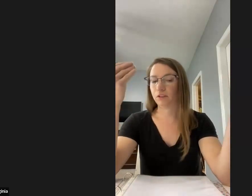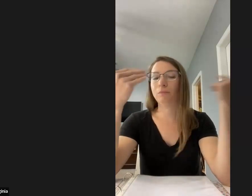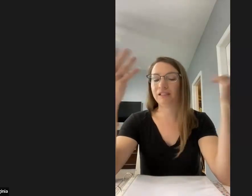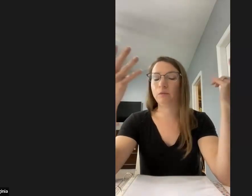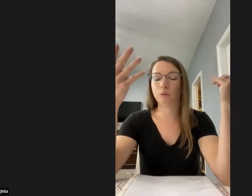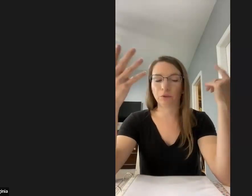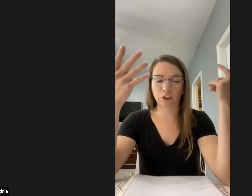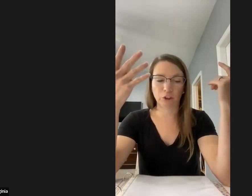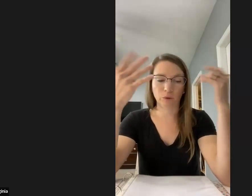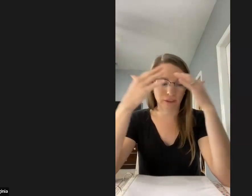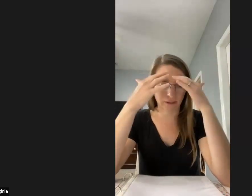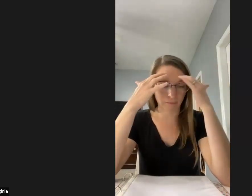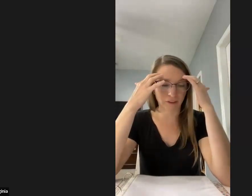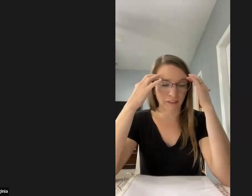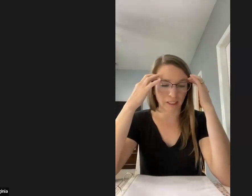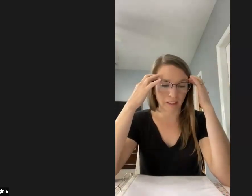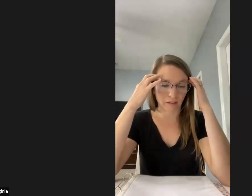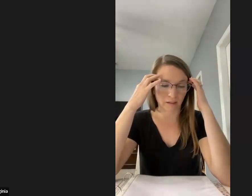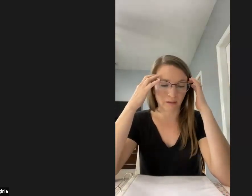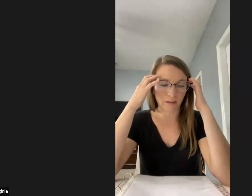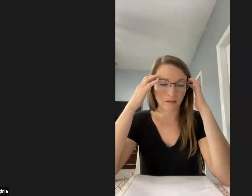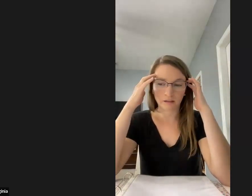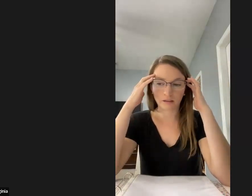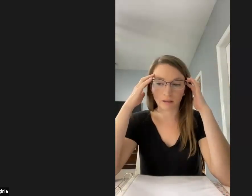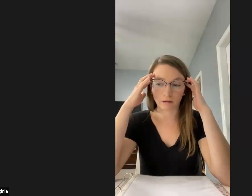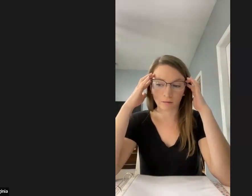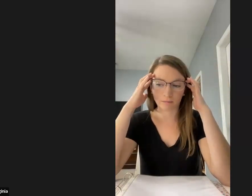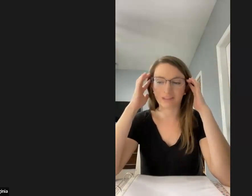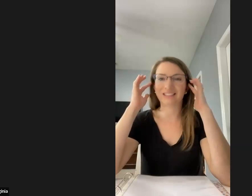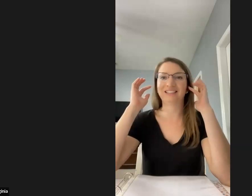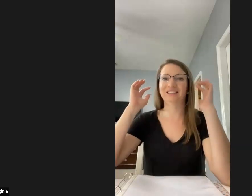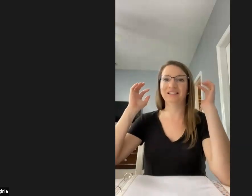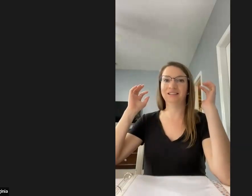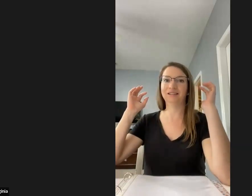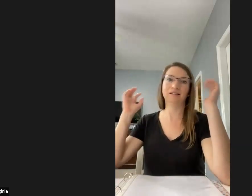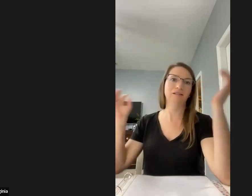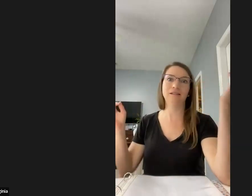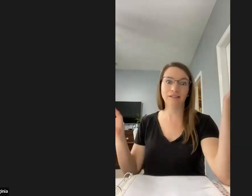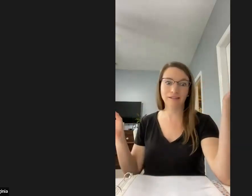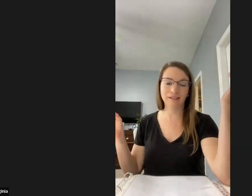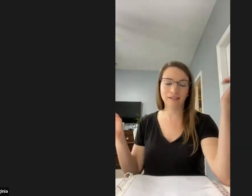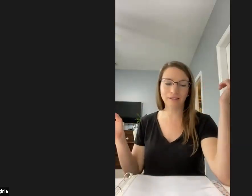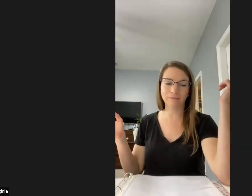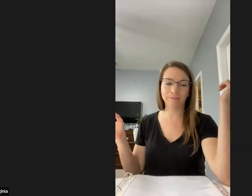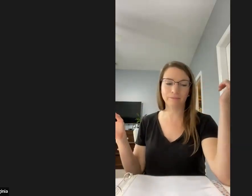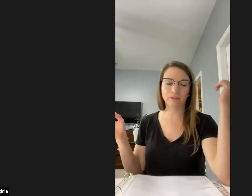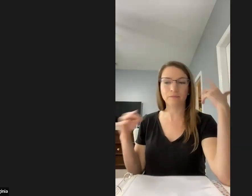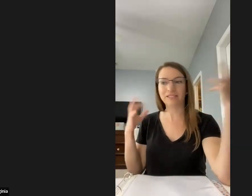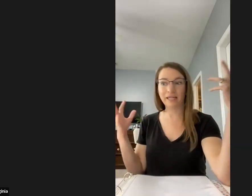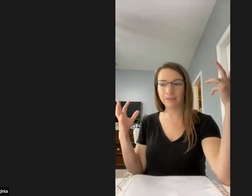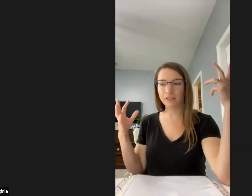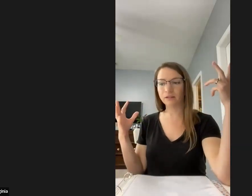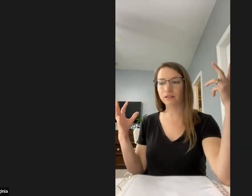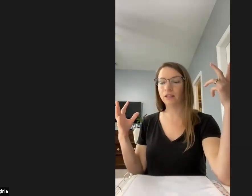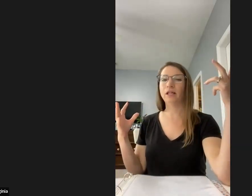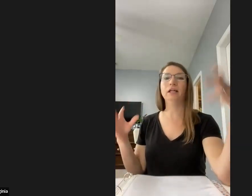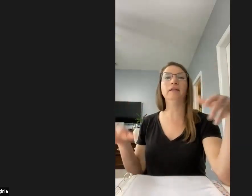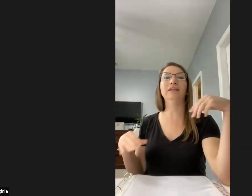so basically what we're going to do is I'm going to sign some sentences, some statements, and if they